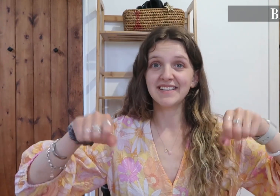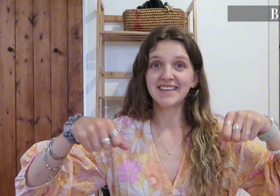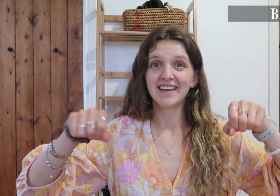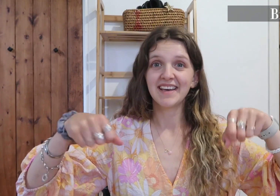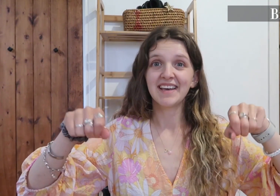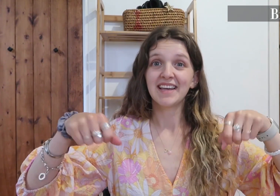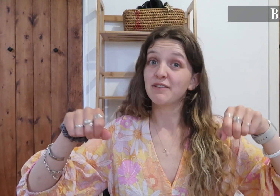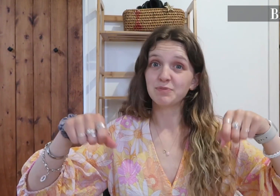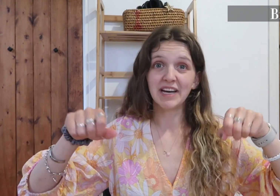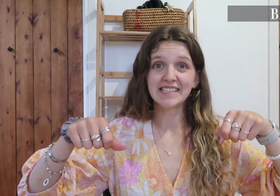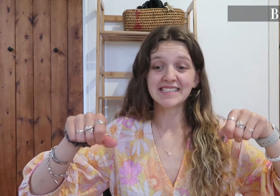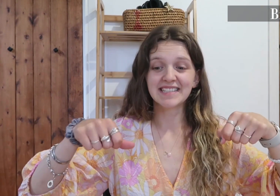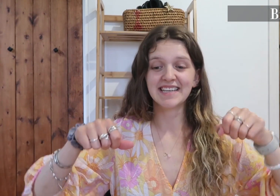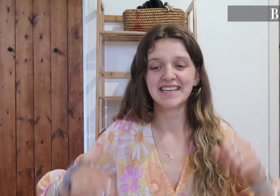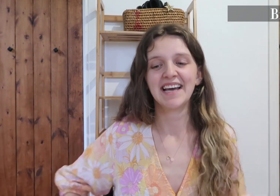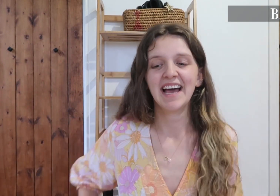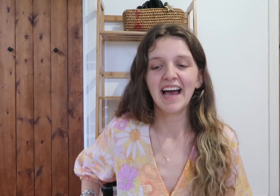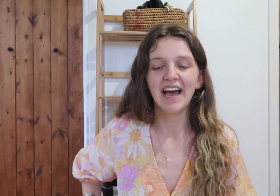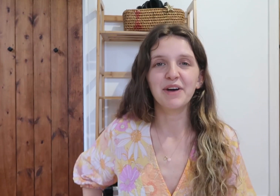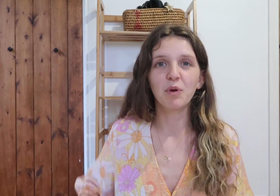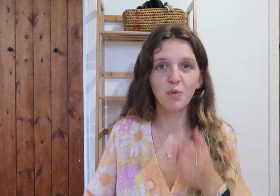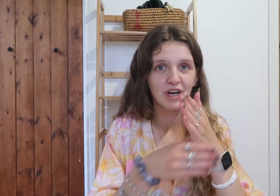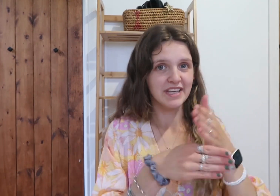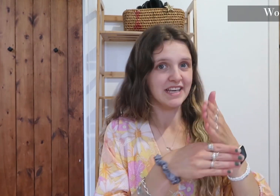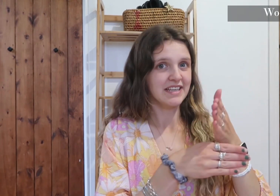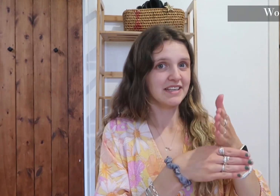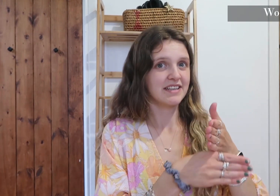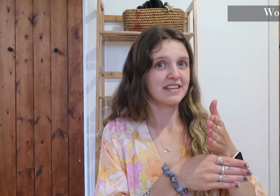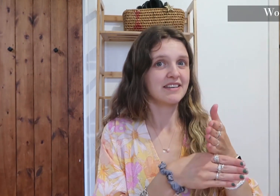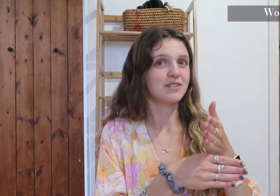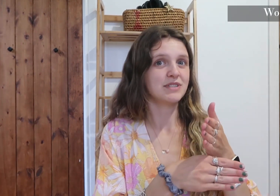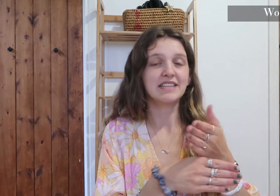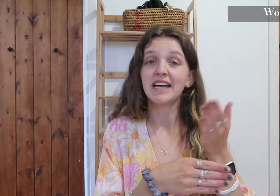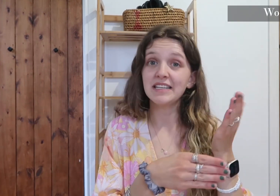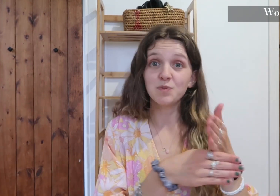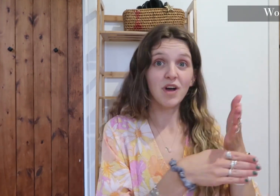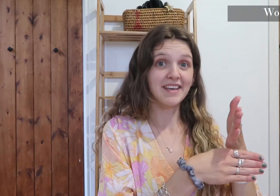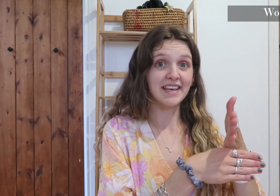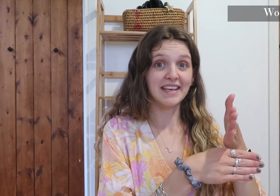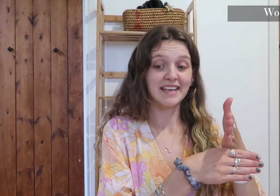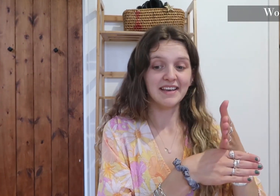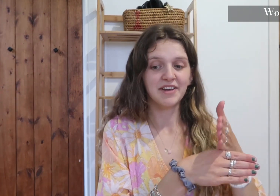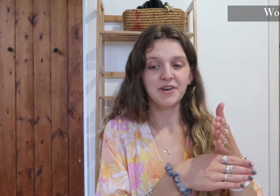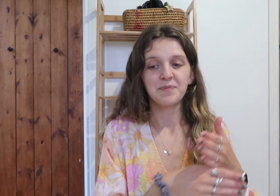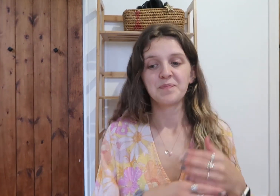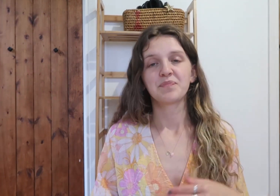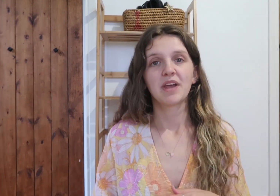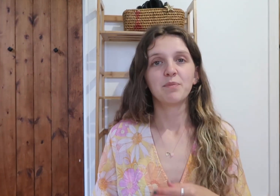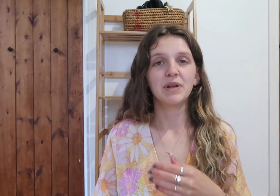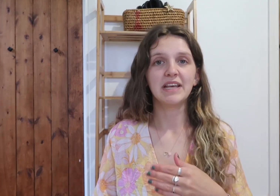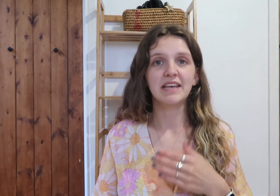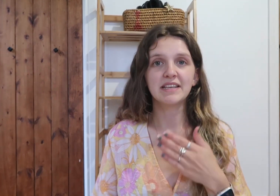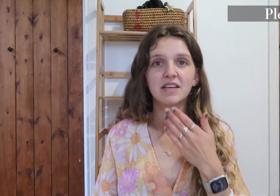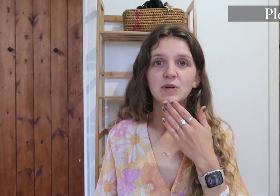bike, loves bikes. Working, so we say daddy's working. Please, which